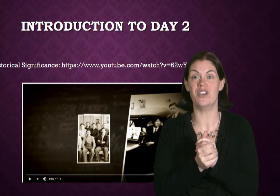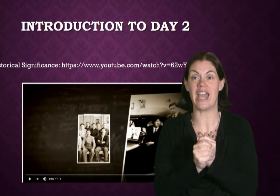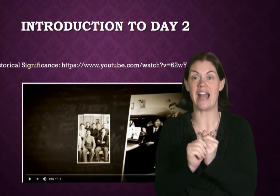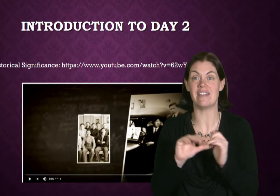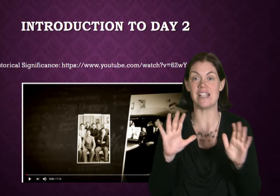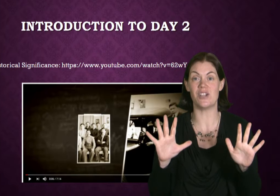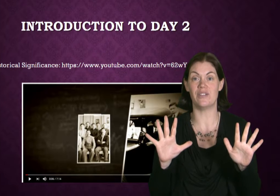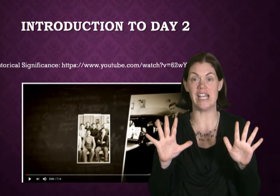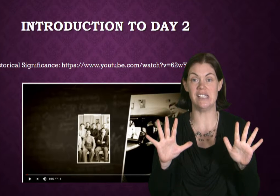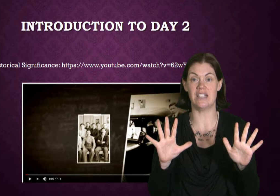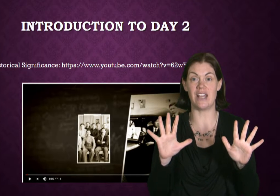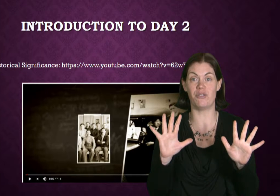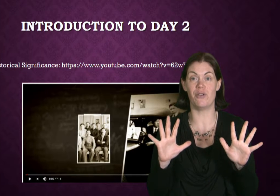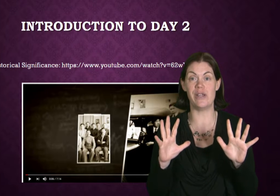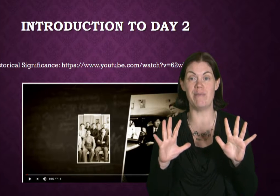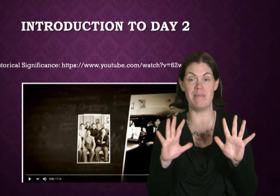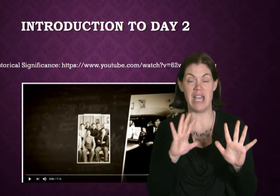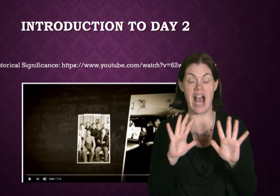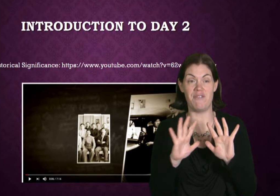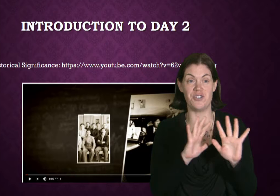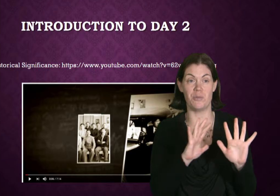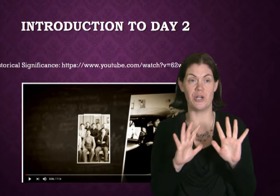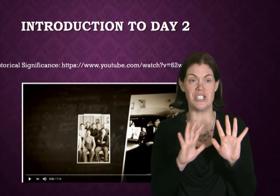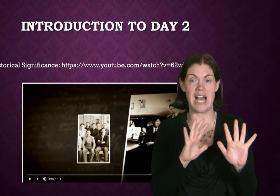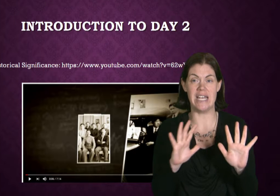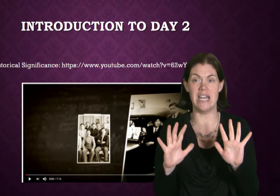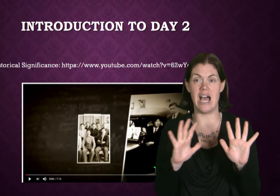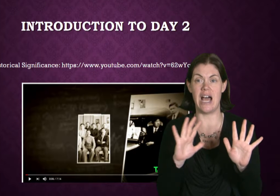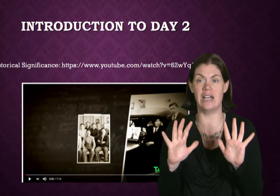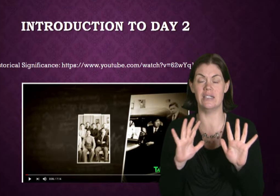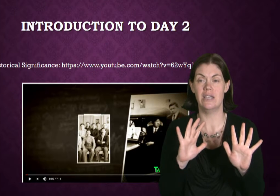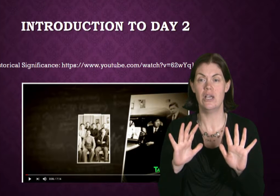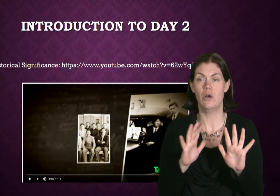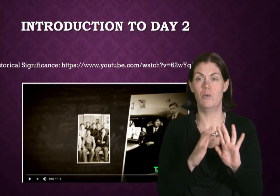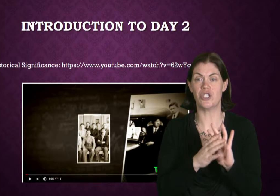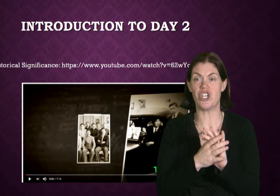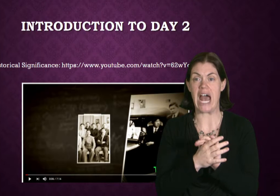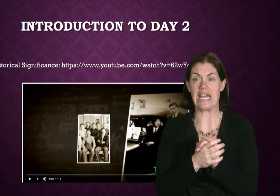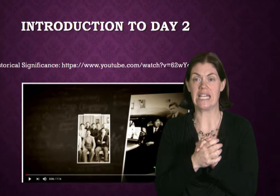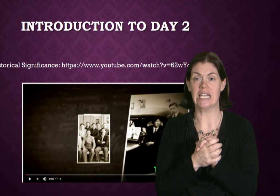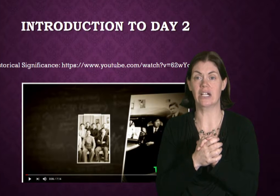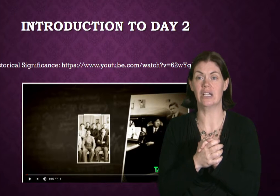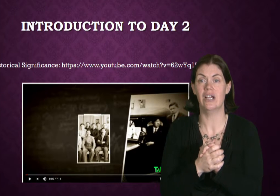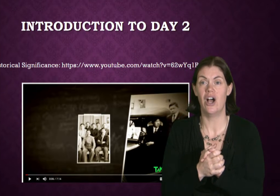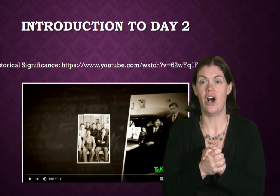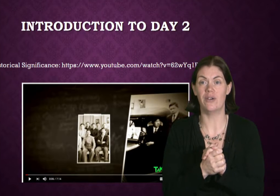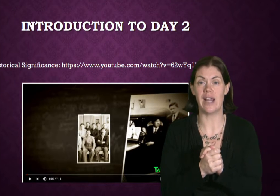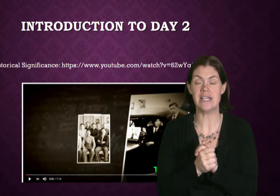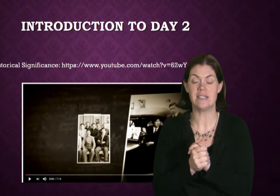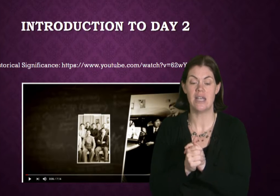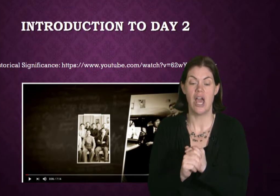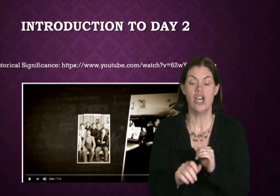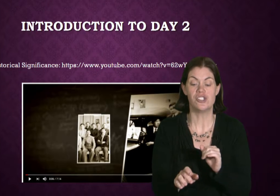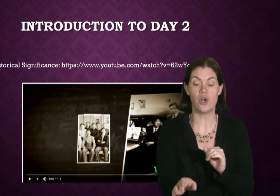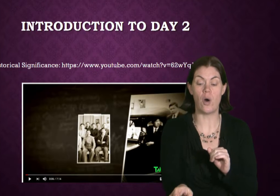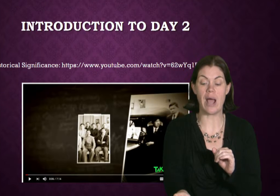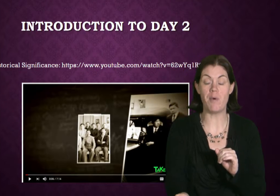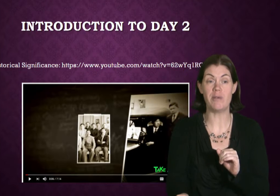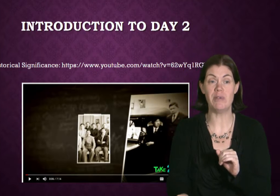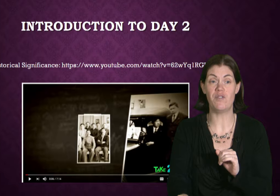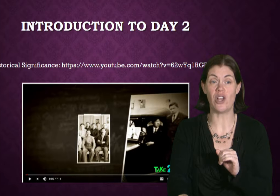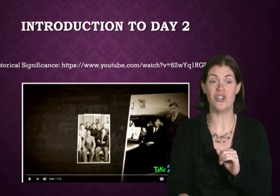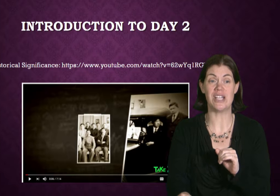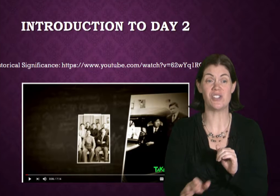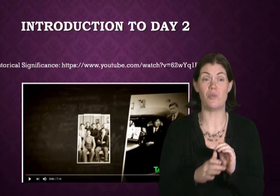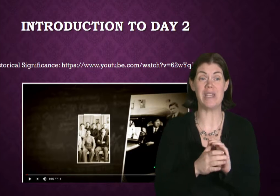video. If you can't, that's all right. Get through it maybe after we're done, we're chatting here, all right? So I